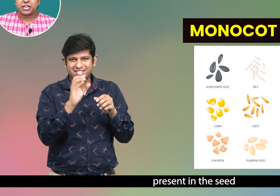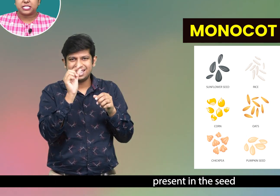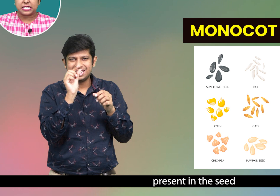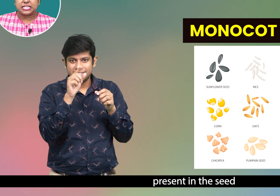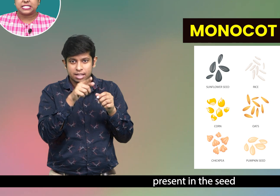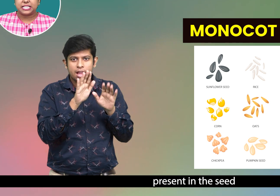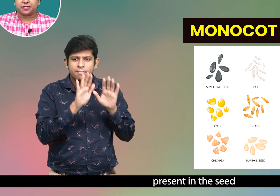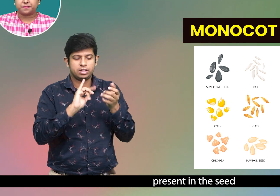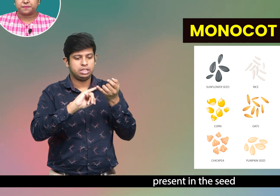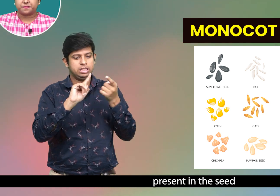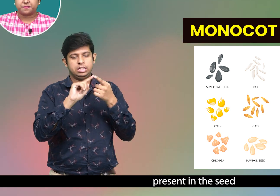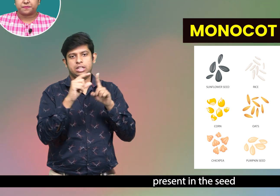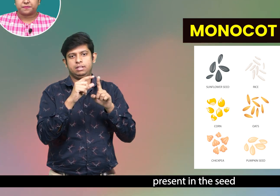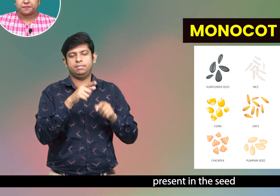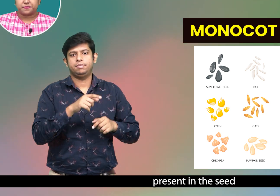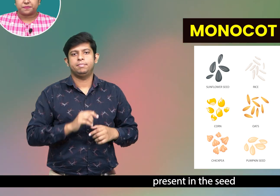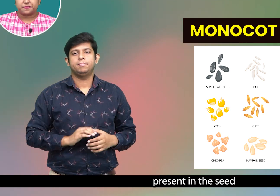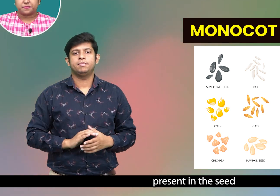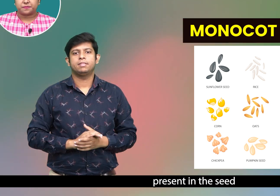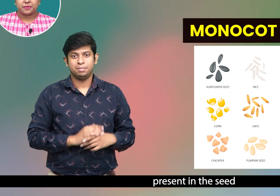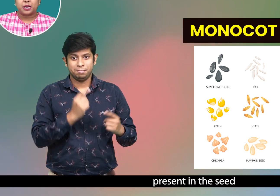cotyledons present in the seed.